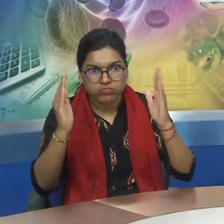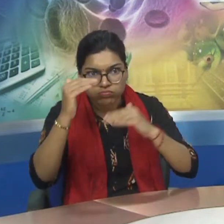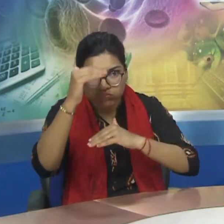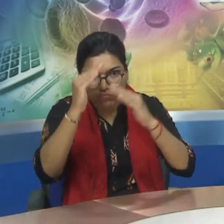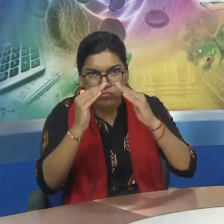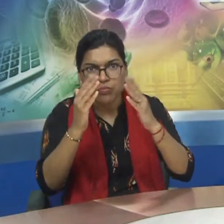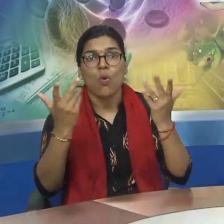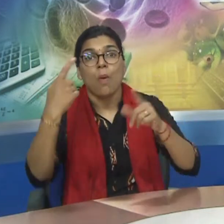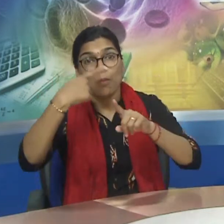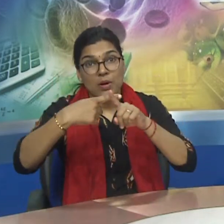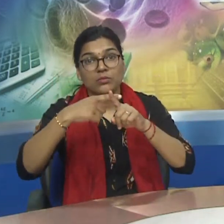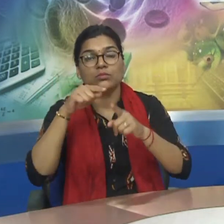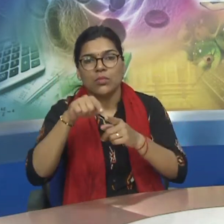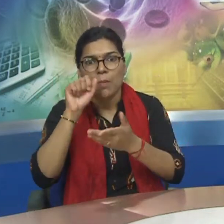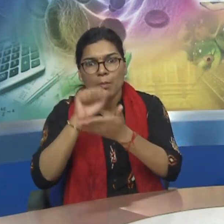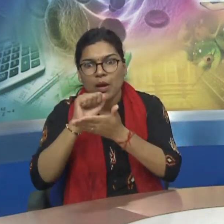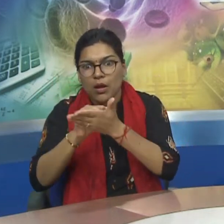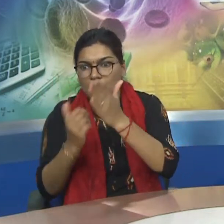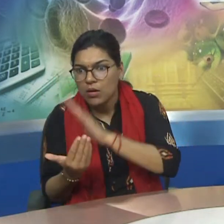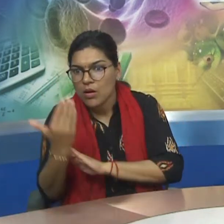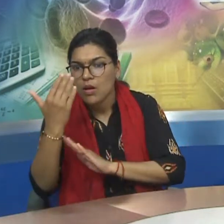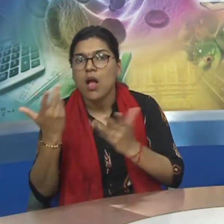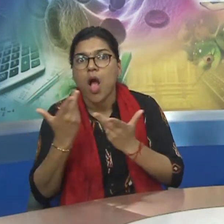Also, you will be able to set up pages and their printing.